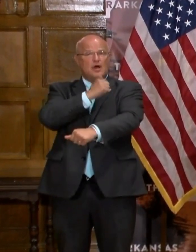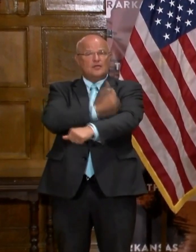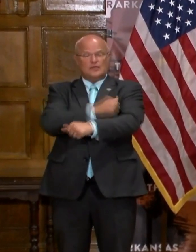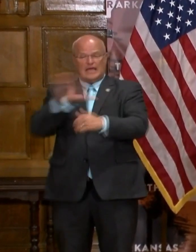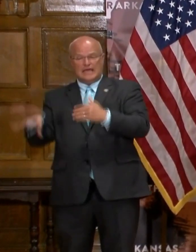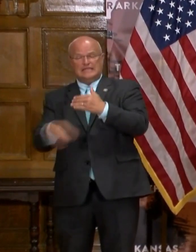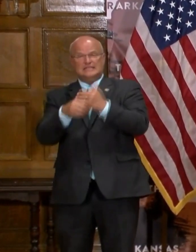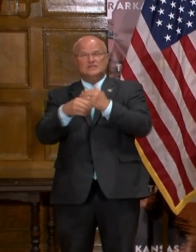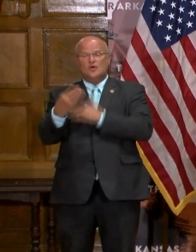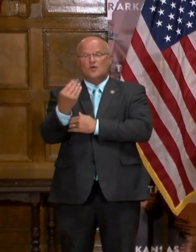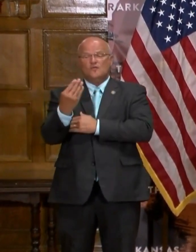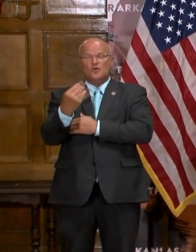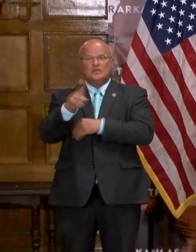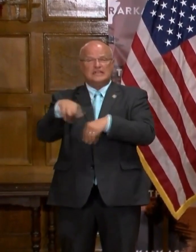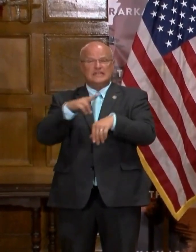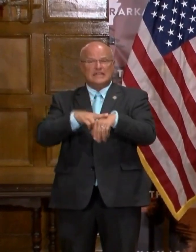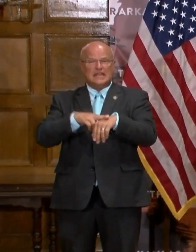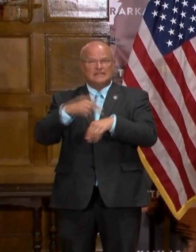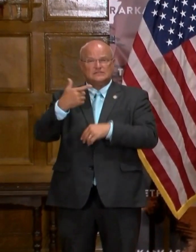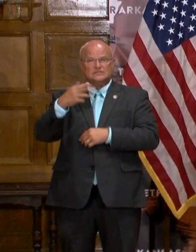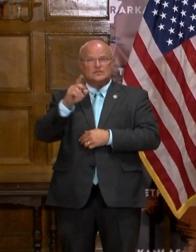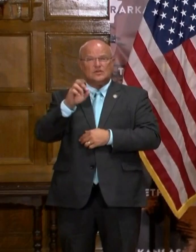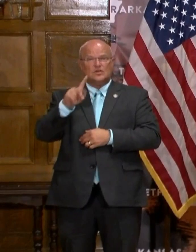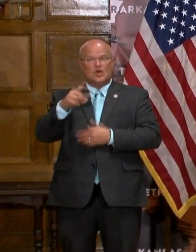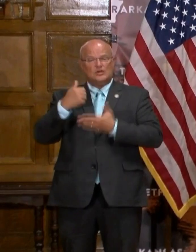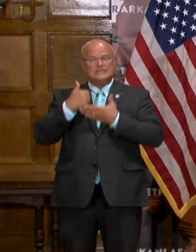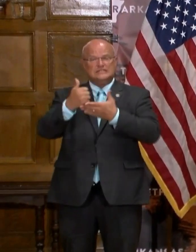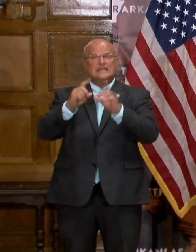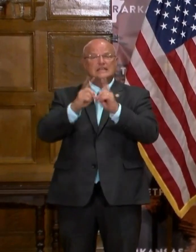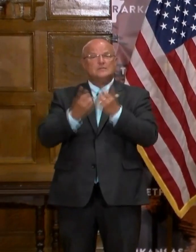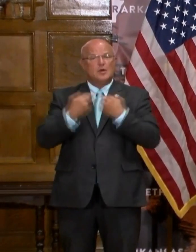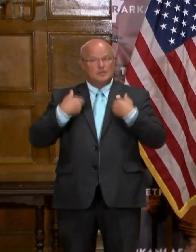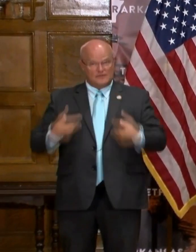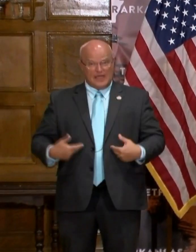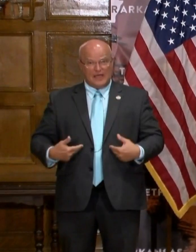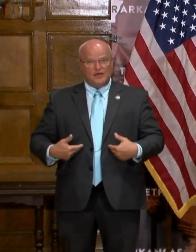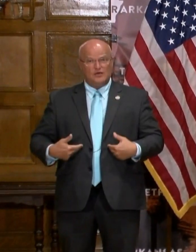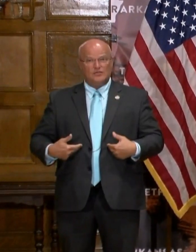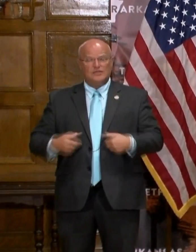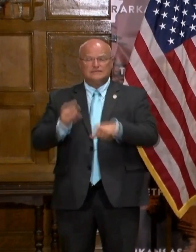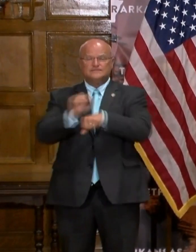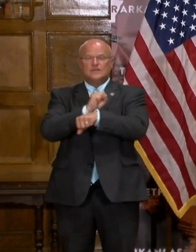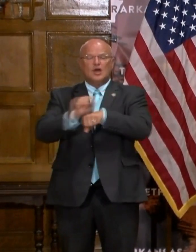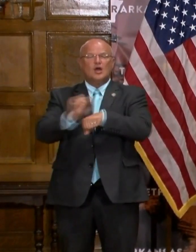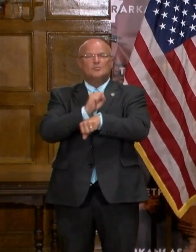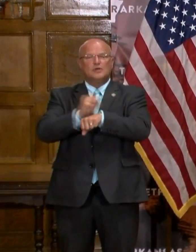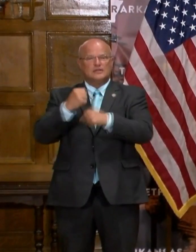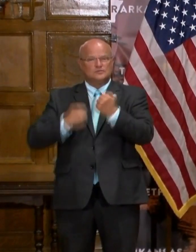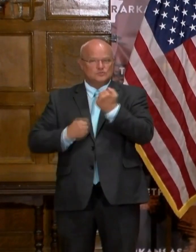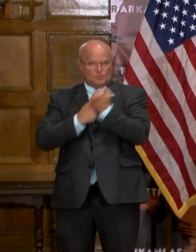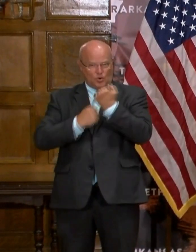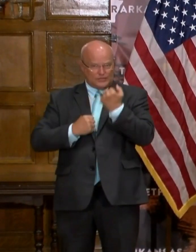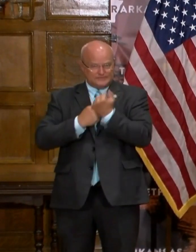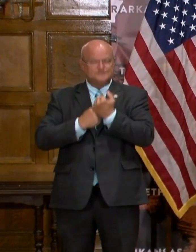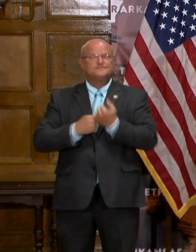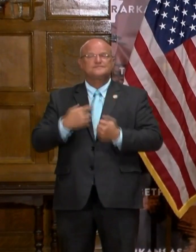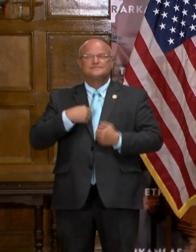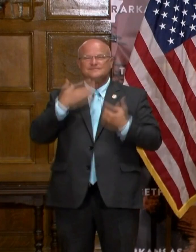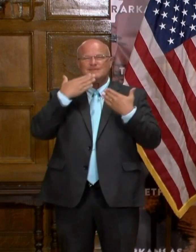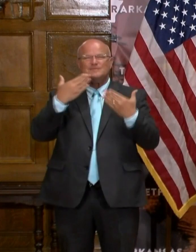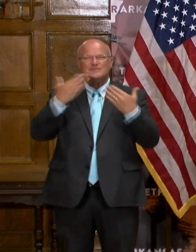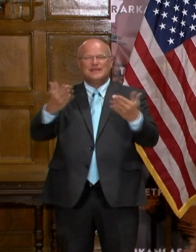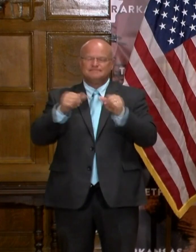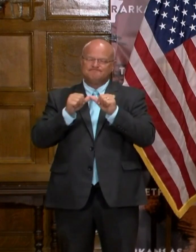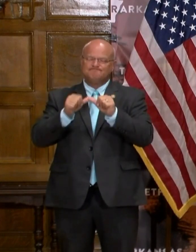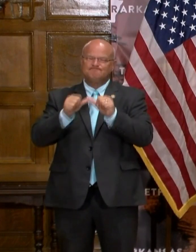an additional 14 National Guard to assist the Department of Health in operational support, and I appreciate